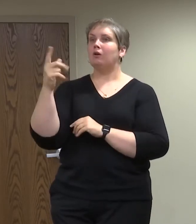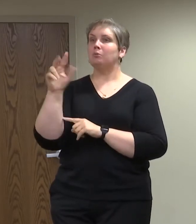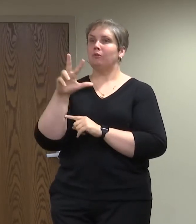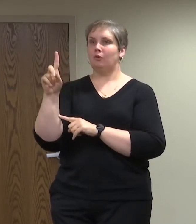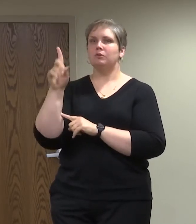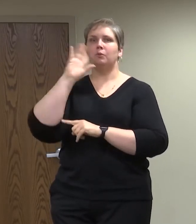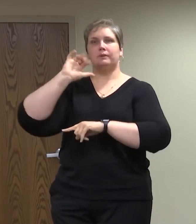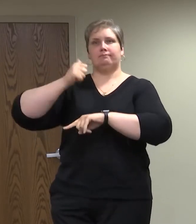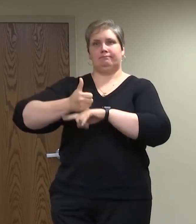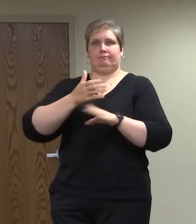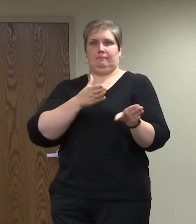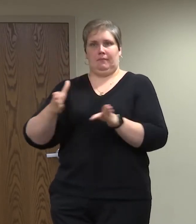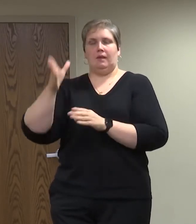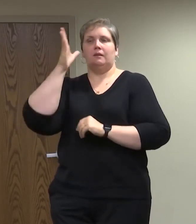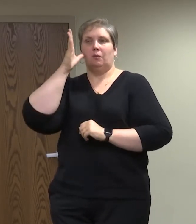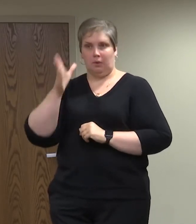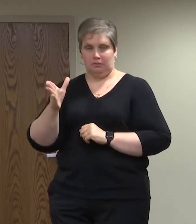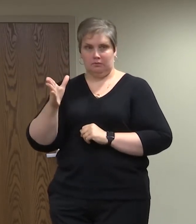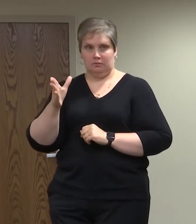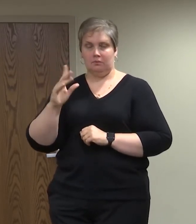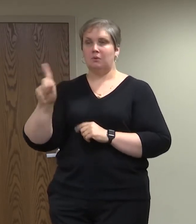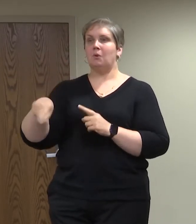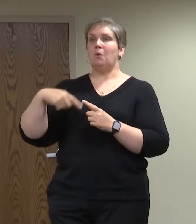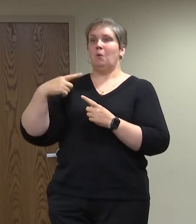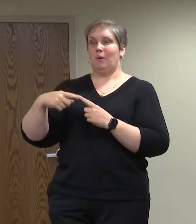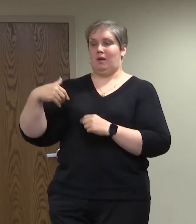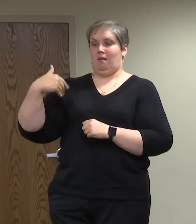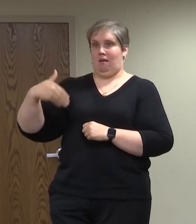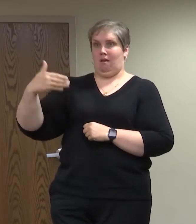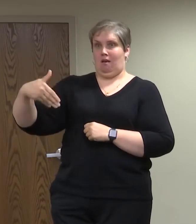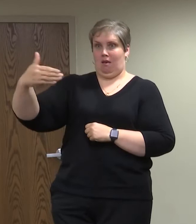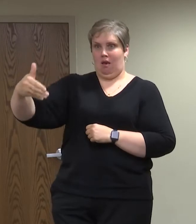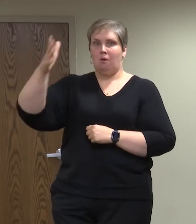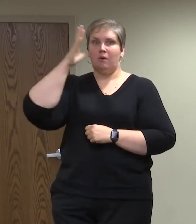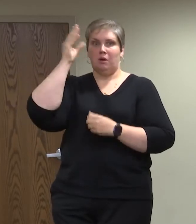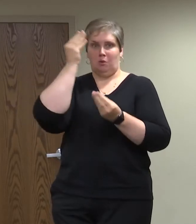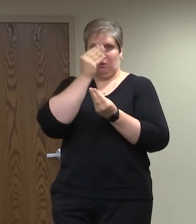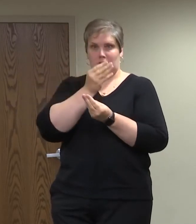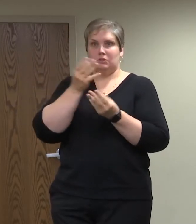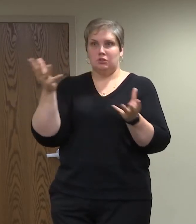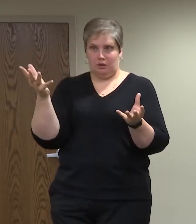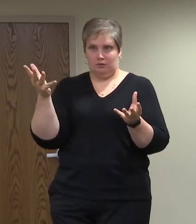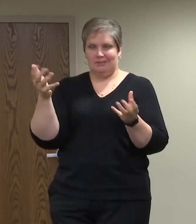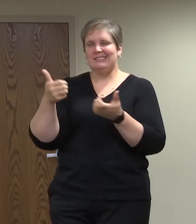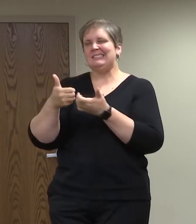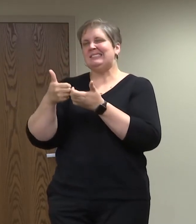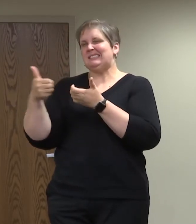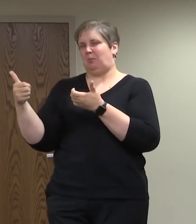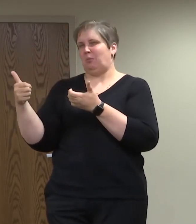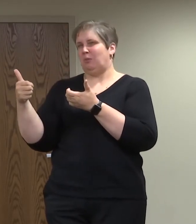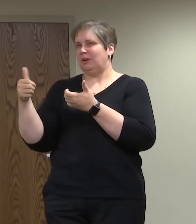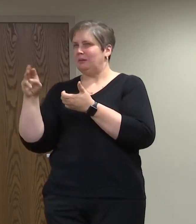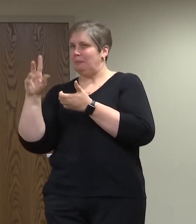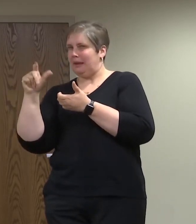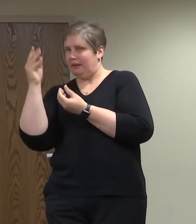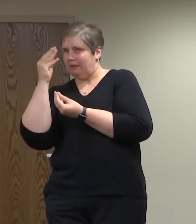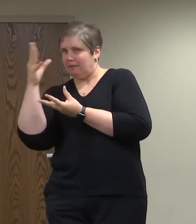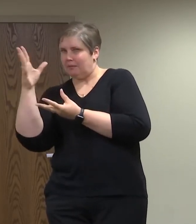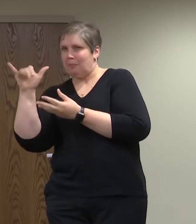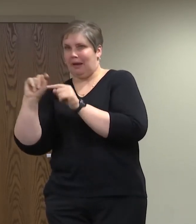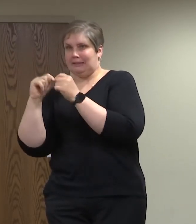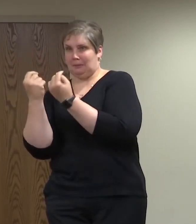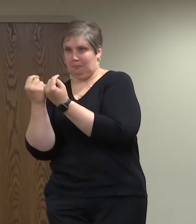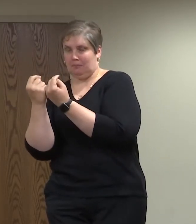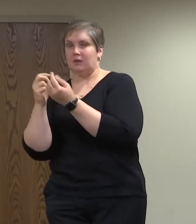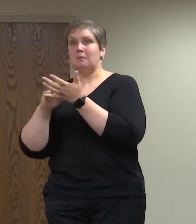Again, throughout this, we'll be sharing with the community on a separate media briefing by the team in the coming weeks so that we can go through and poke holes at the